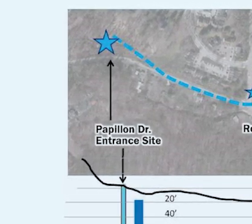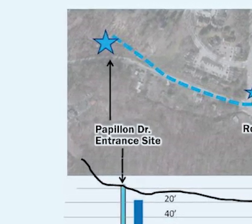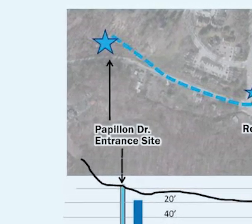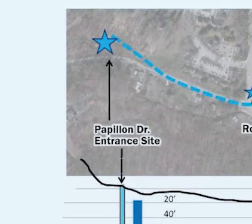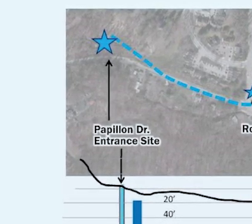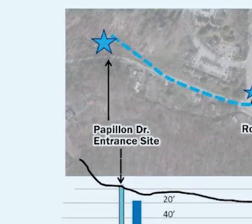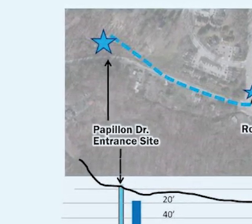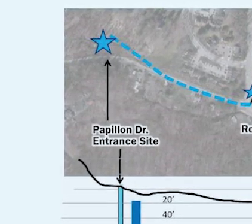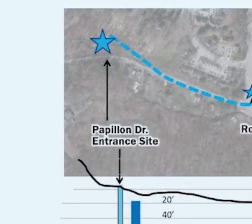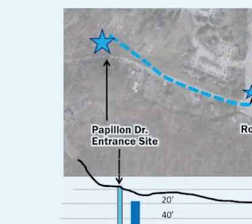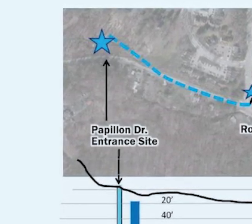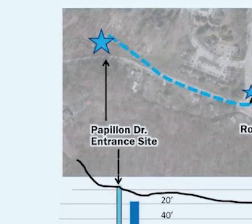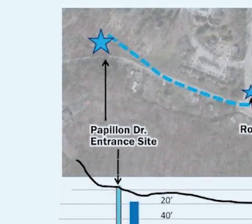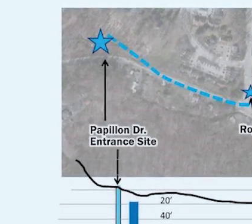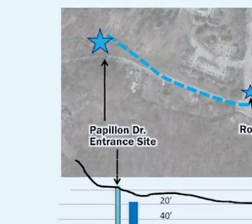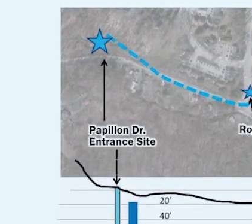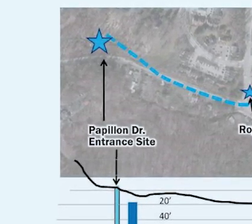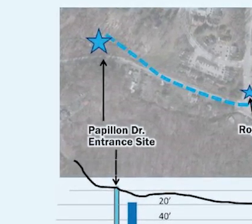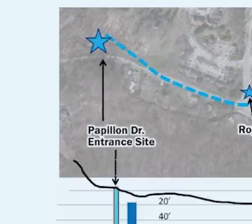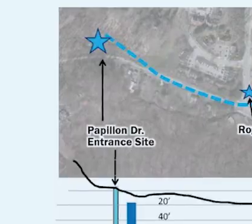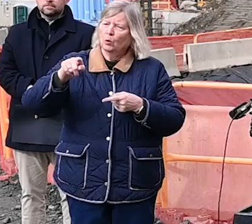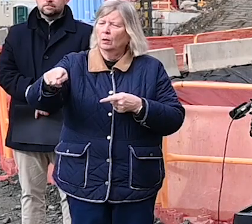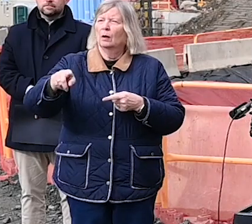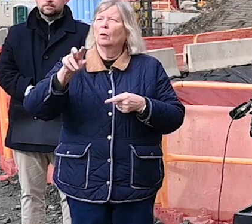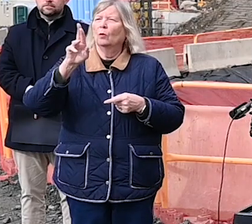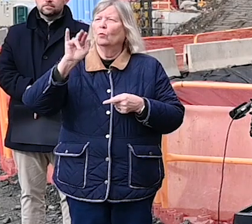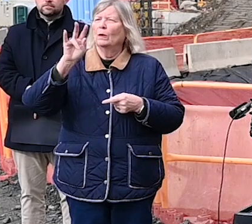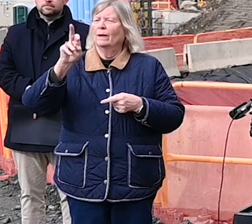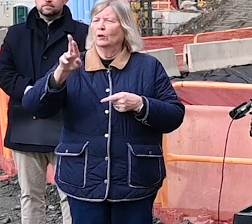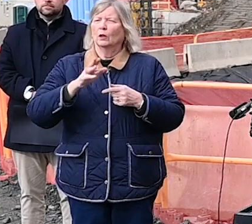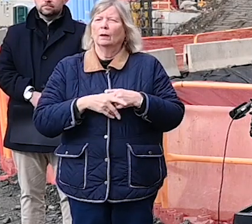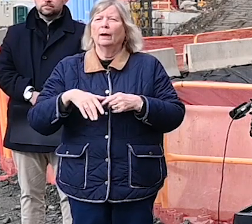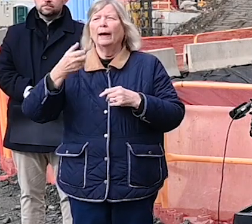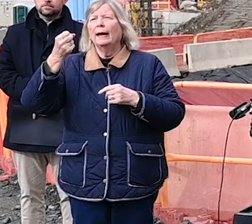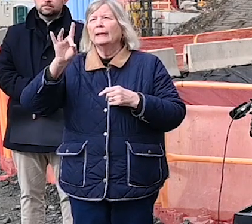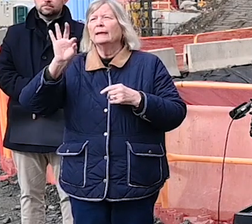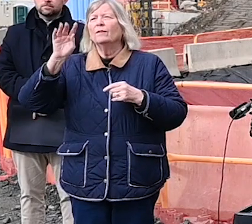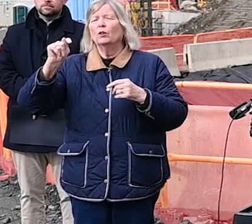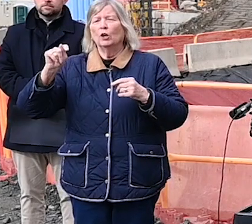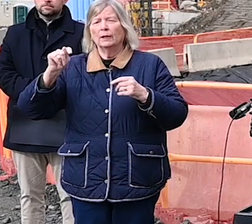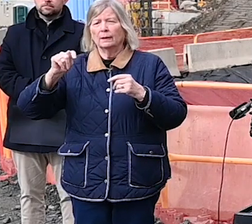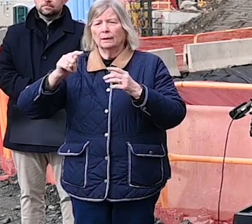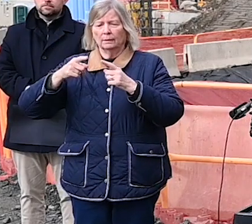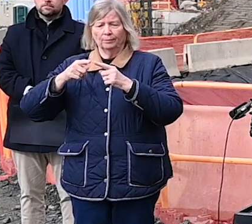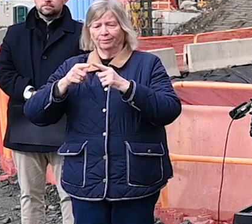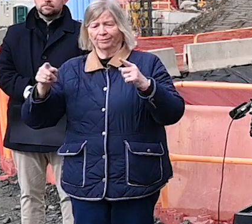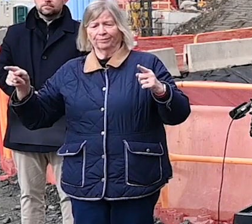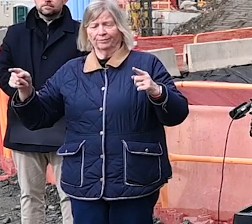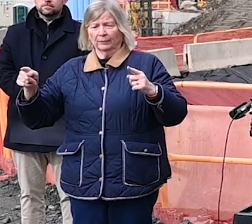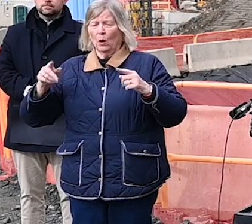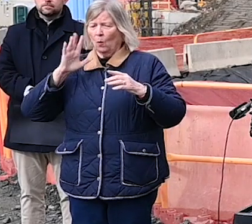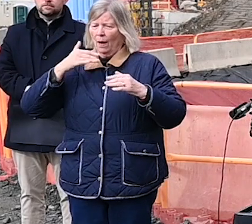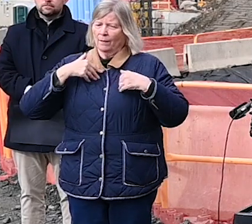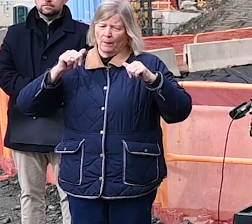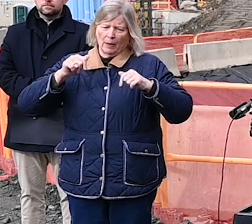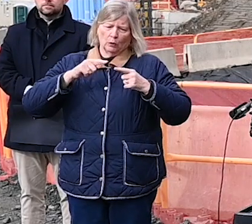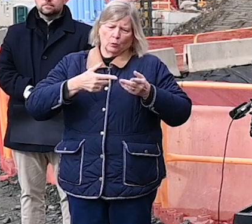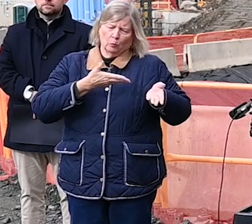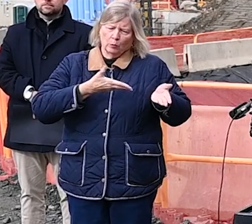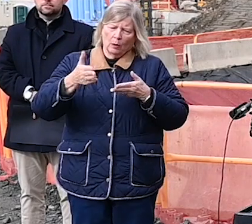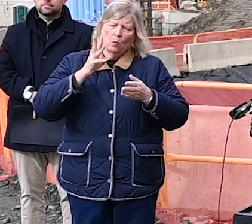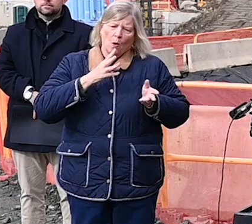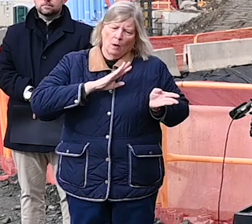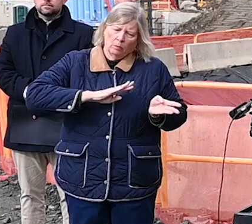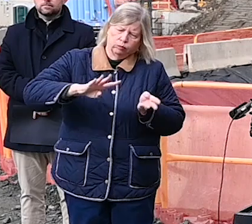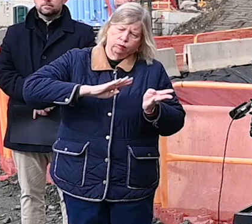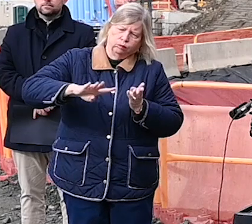Main Street directly to the river. The 18-foot diameter structure will have the capacity to channel water at a